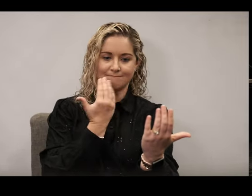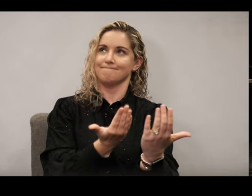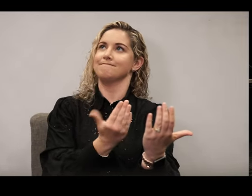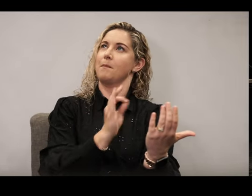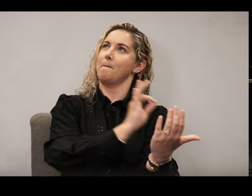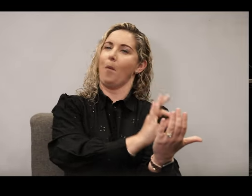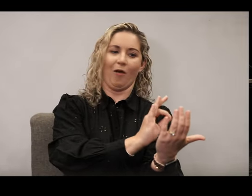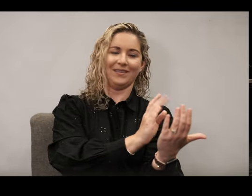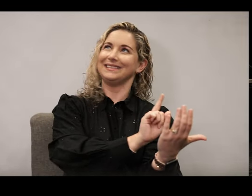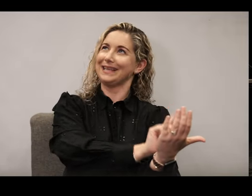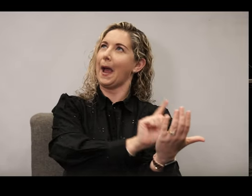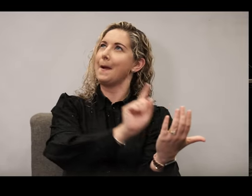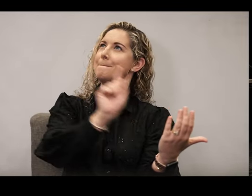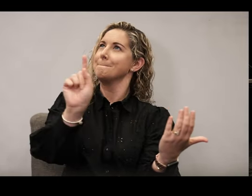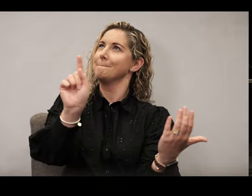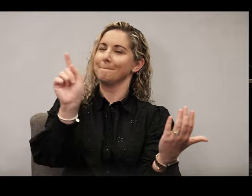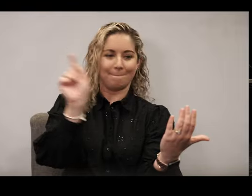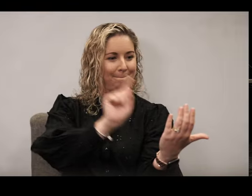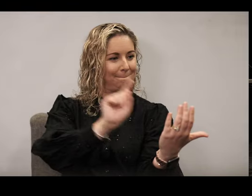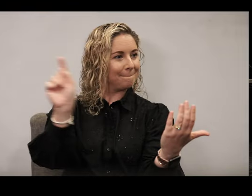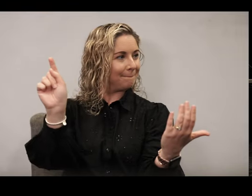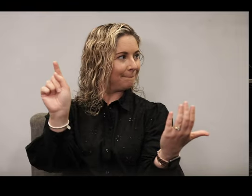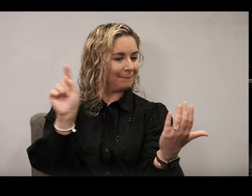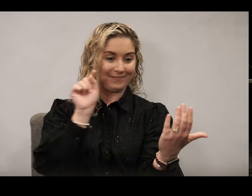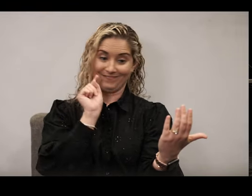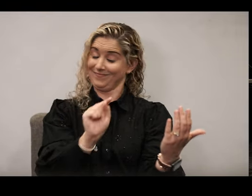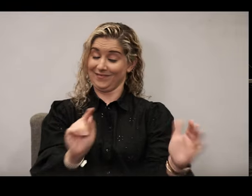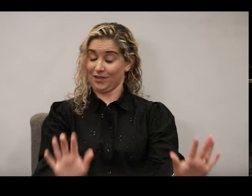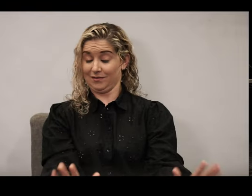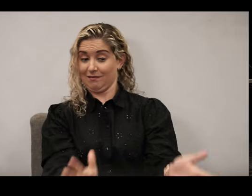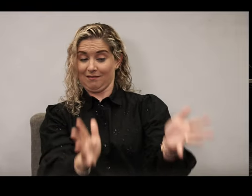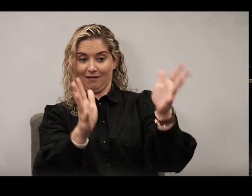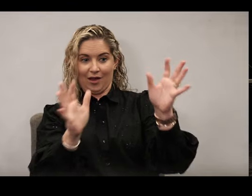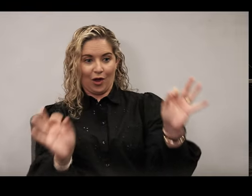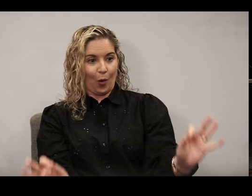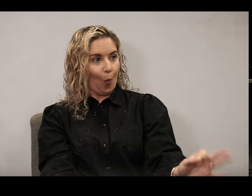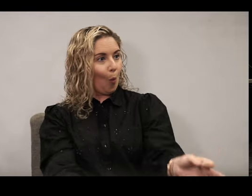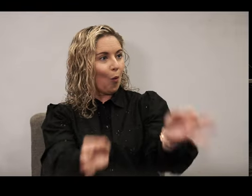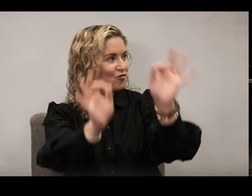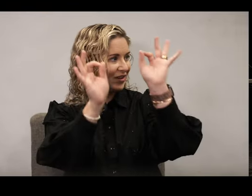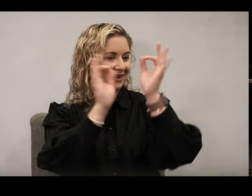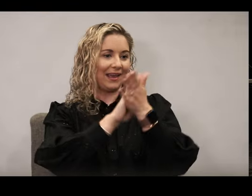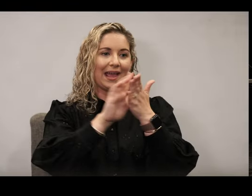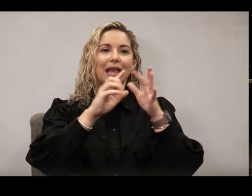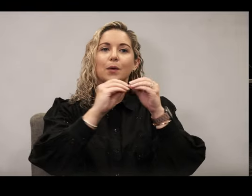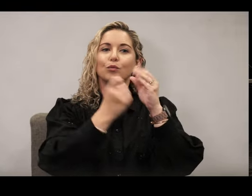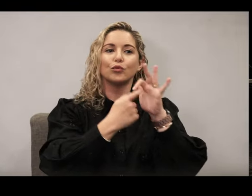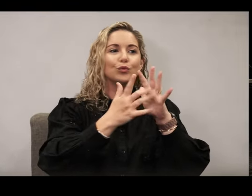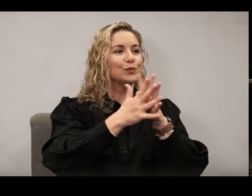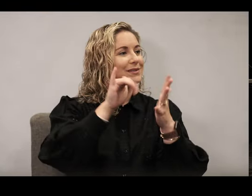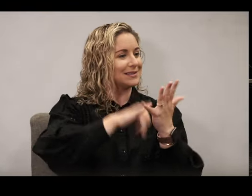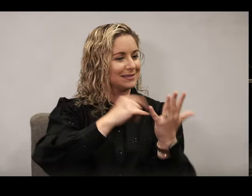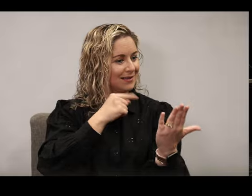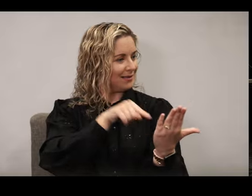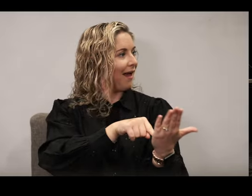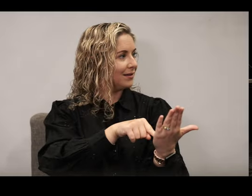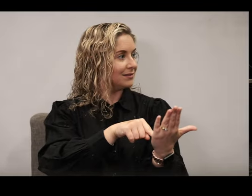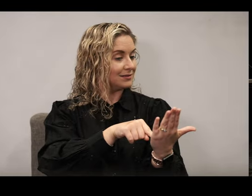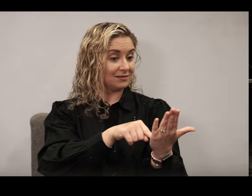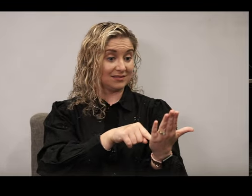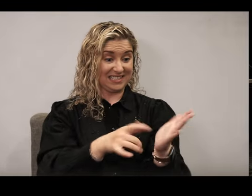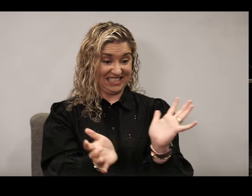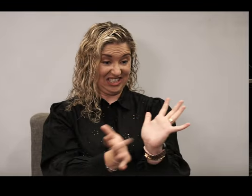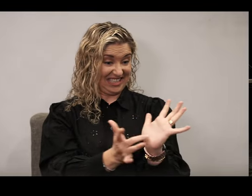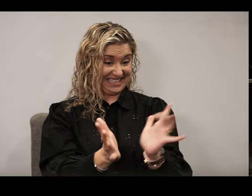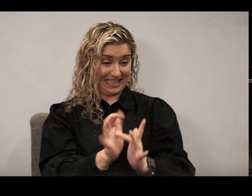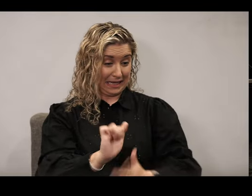1. The radiance of his glory and exact representation of his being, Hebrews 1. What do you see Jesus doing as God's